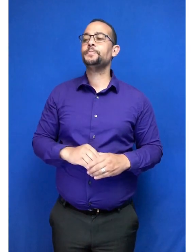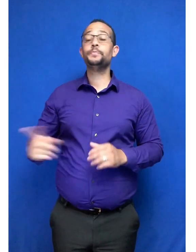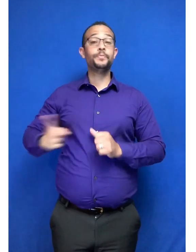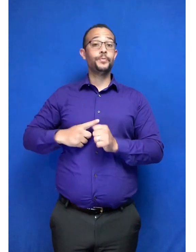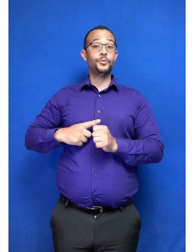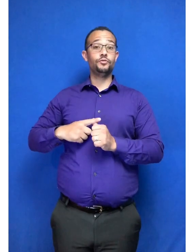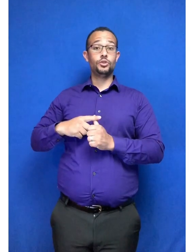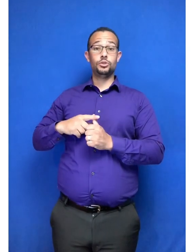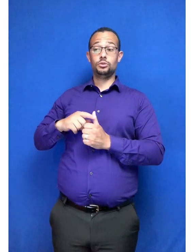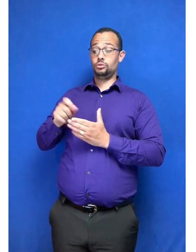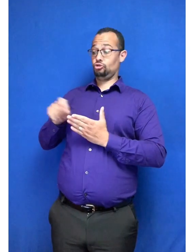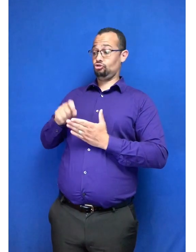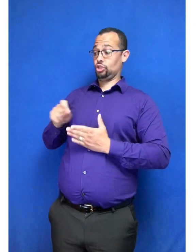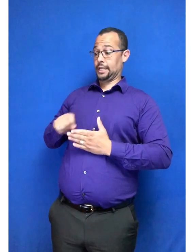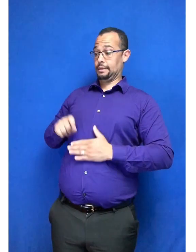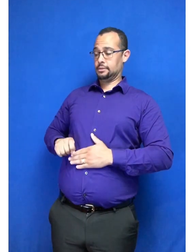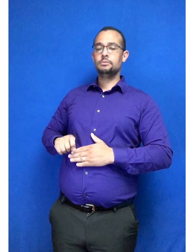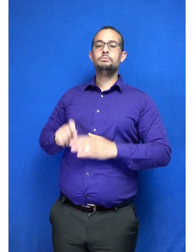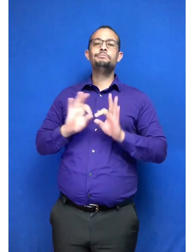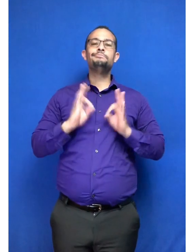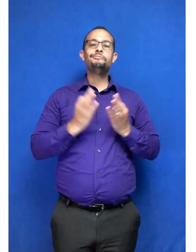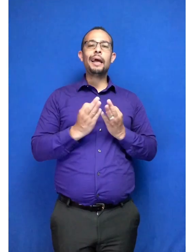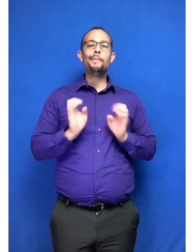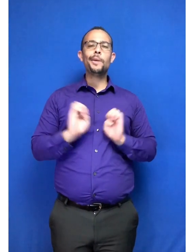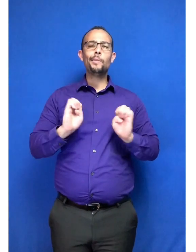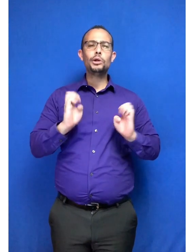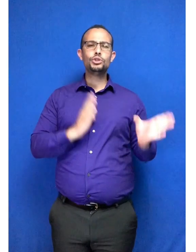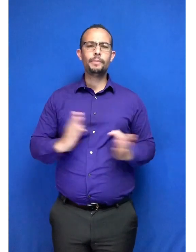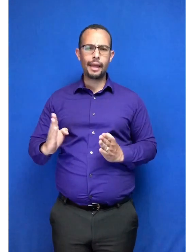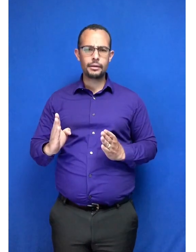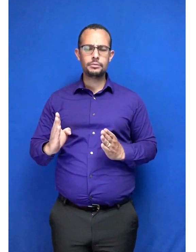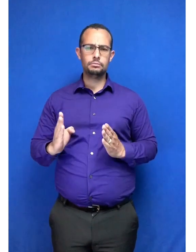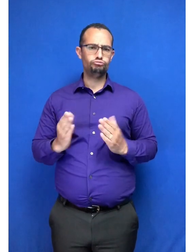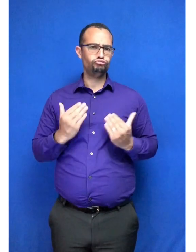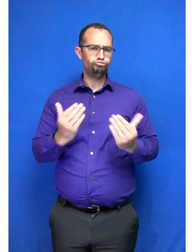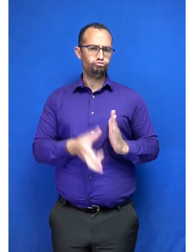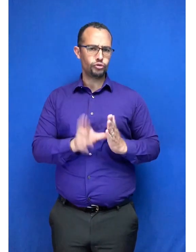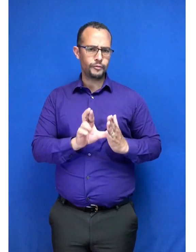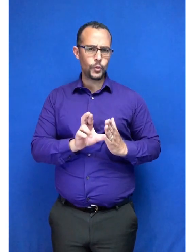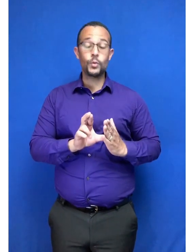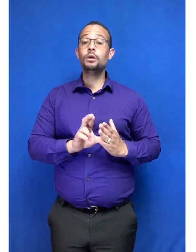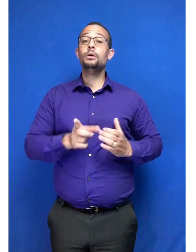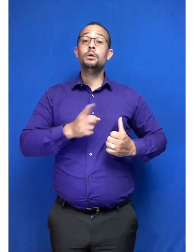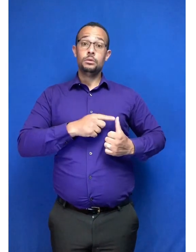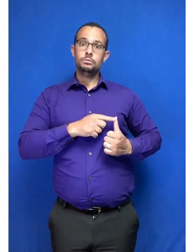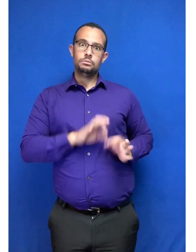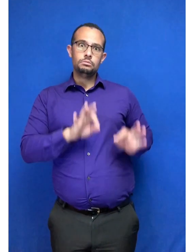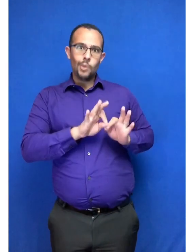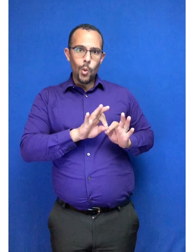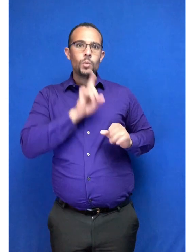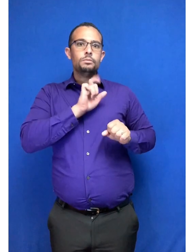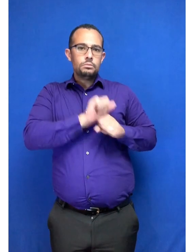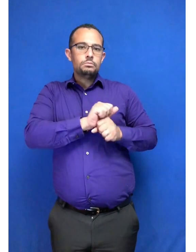The first checklist you're going to do is a family emergency plan. Let's go over that. One, it's important to make sure that you have actually written your